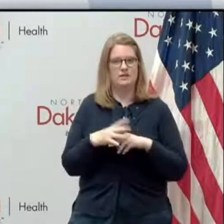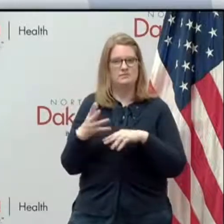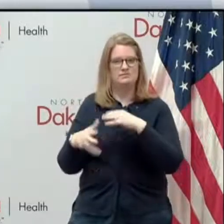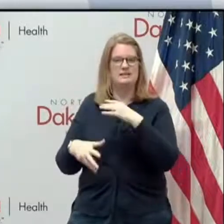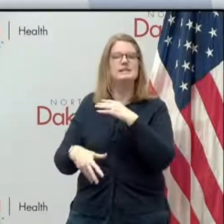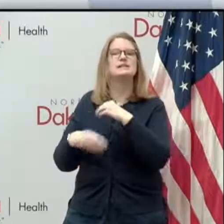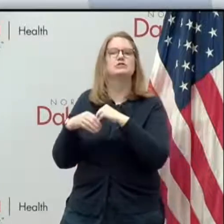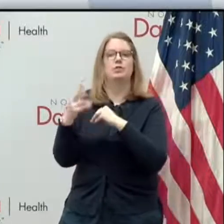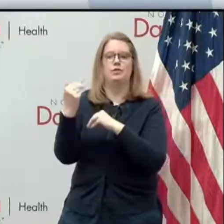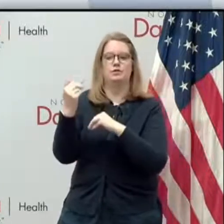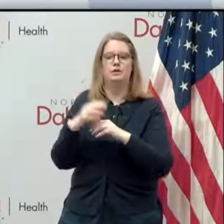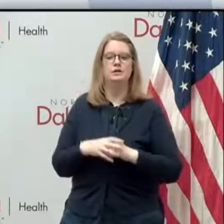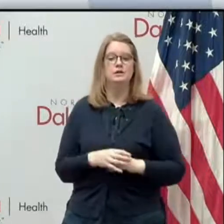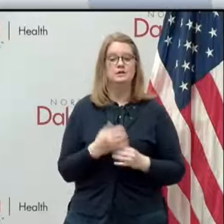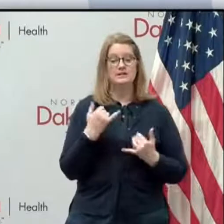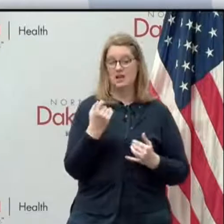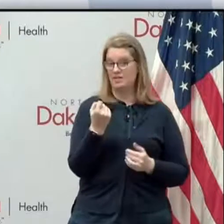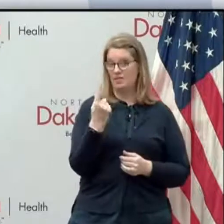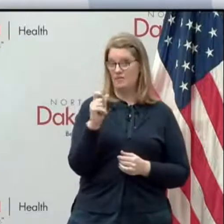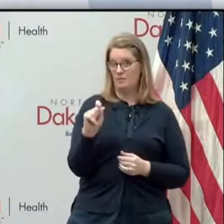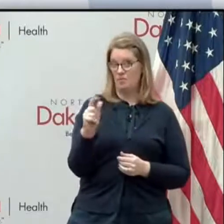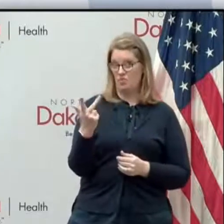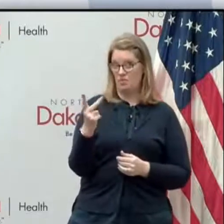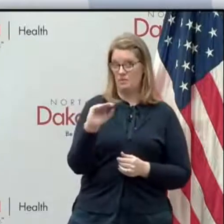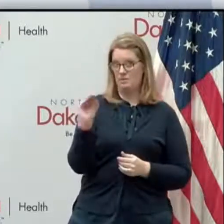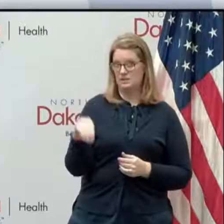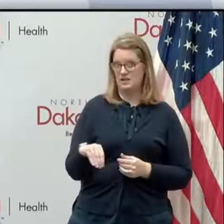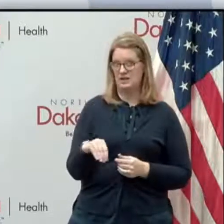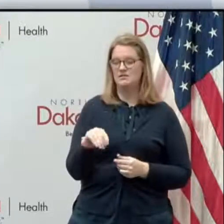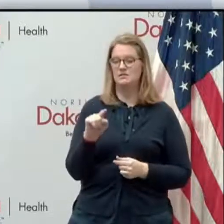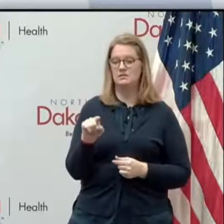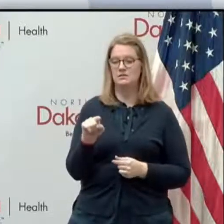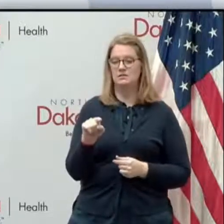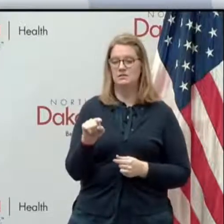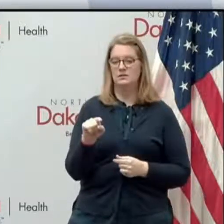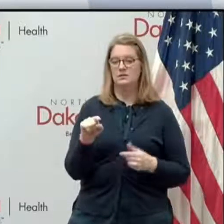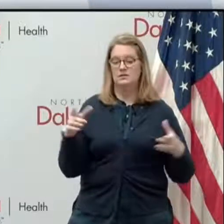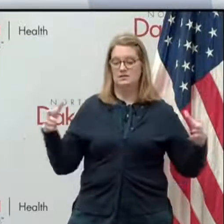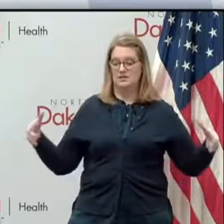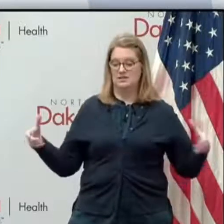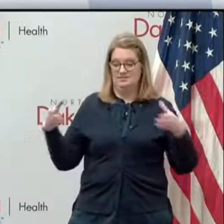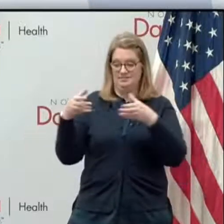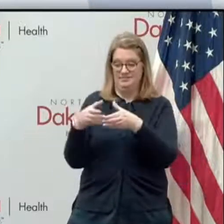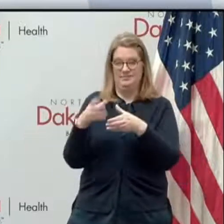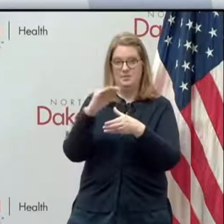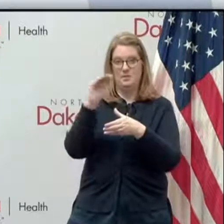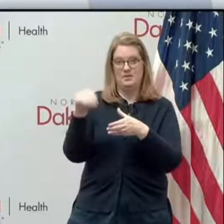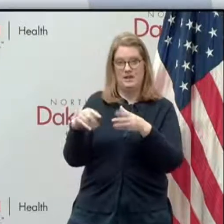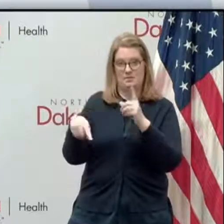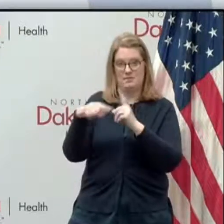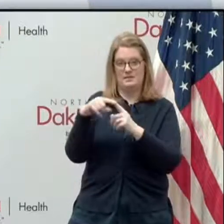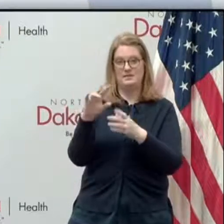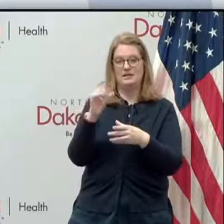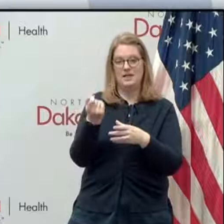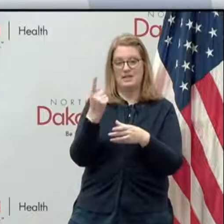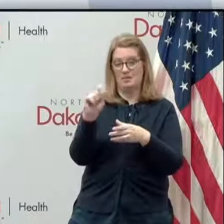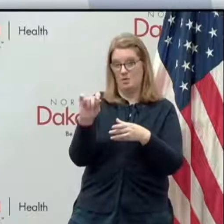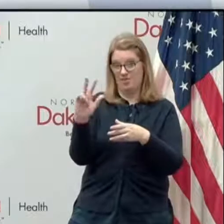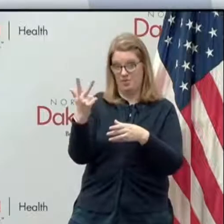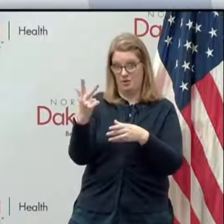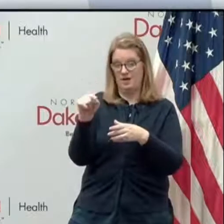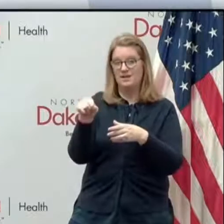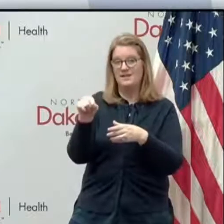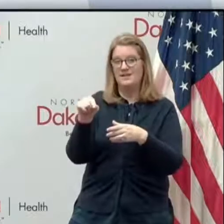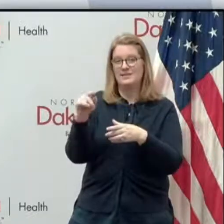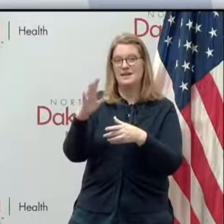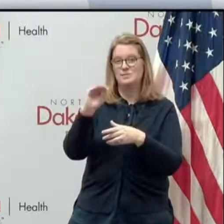yesterday. The 11.3% rate for 7 days in North Dakota is a new high for North Dakota. There are many states that